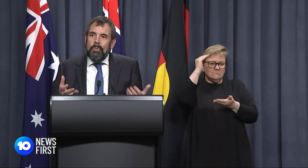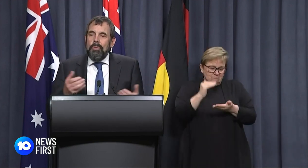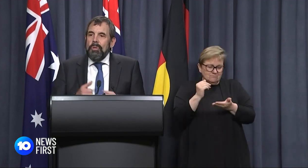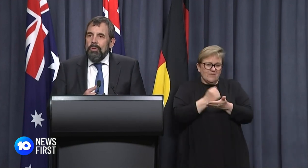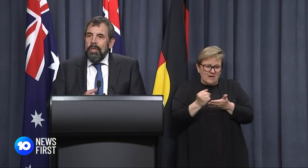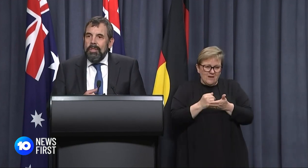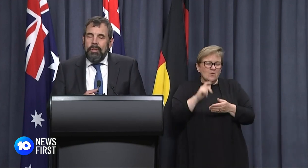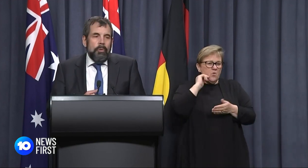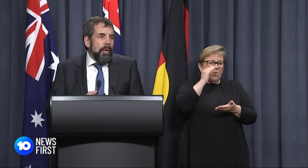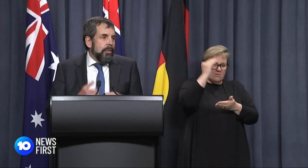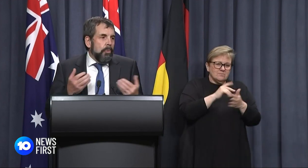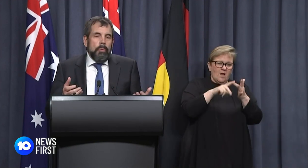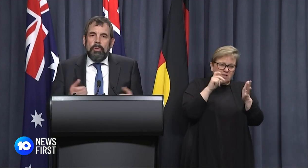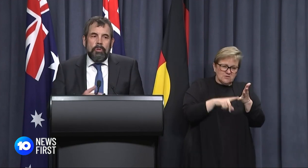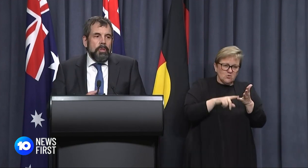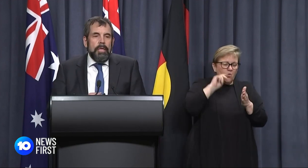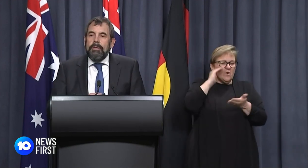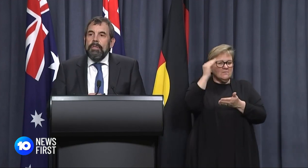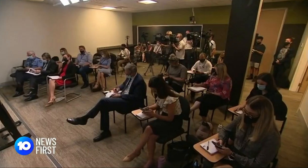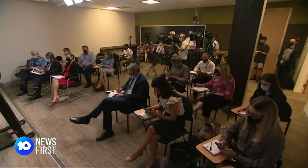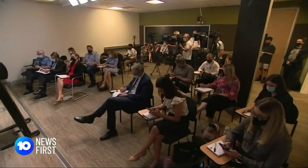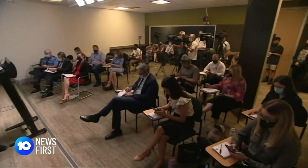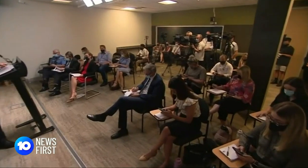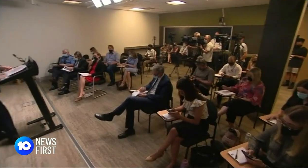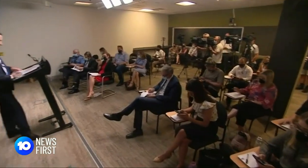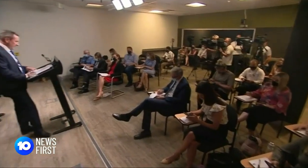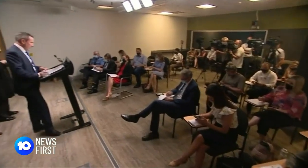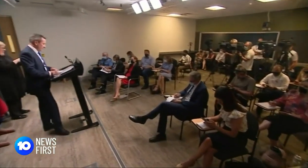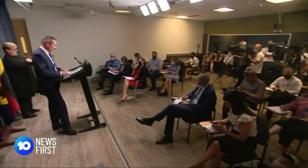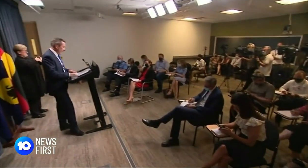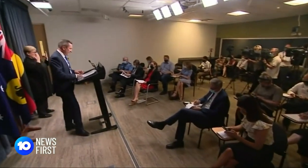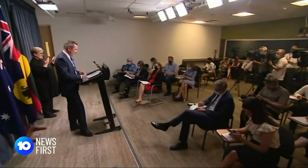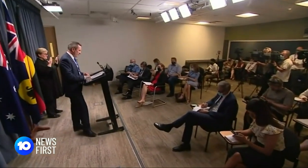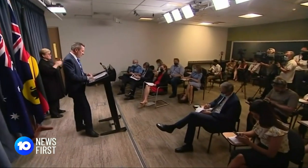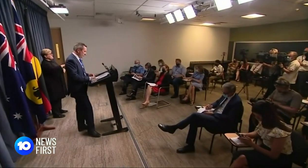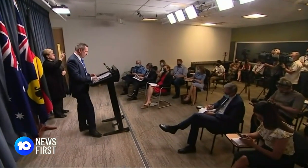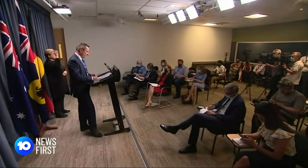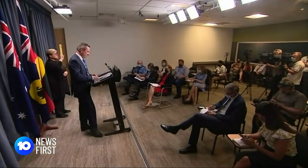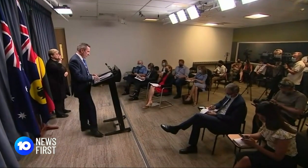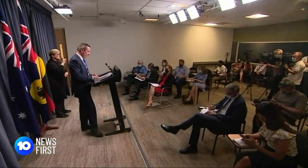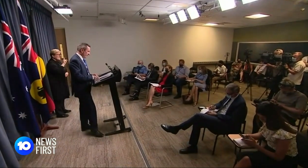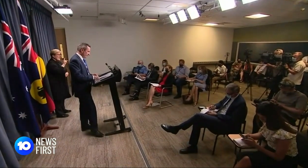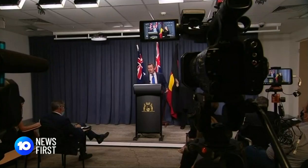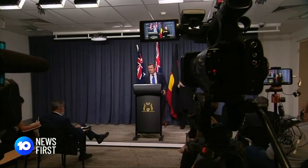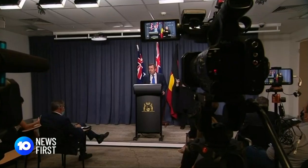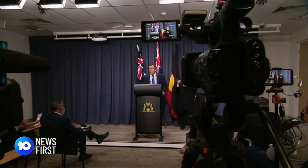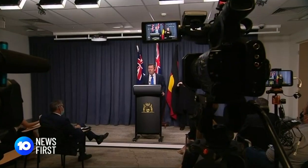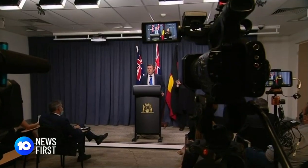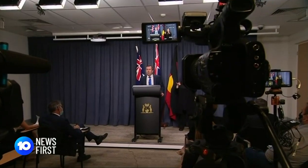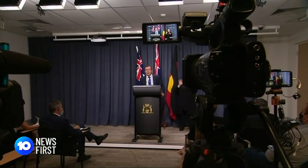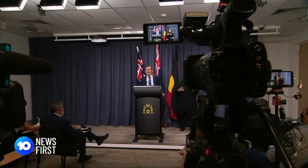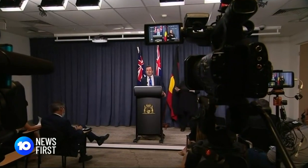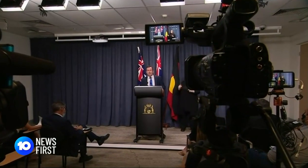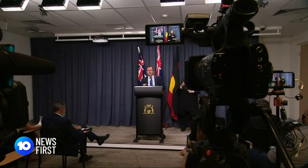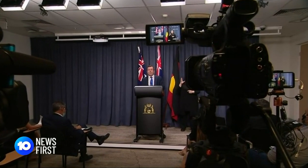numbers, we will reduce the ICU beds and we will reduce the deaths. But the government won't release its Omicron modelling until next week. The Premier